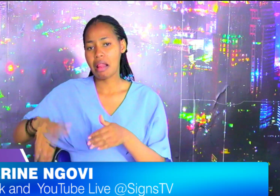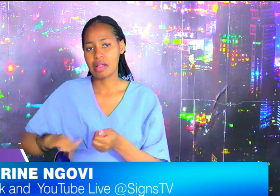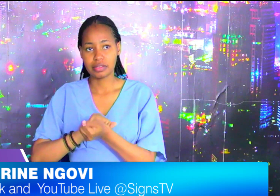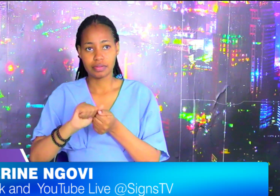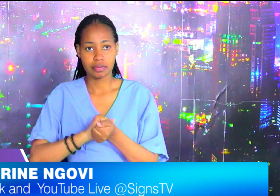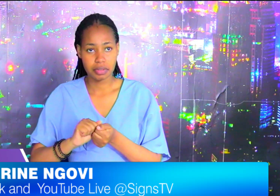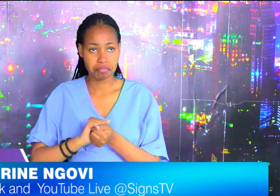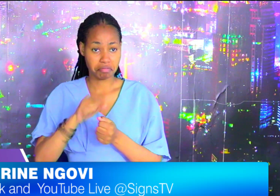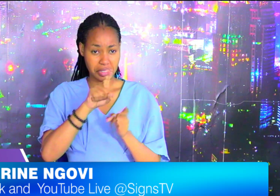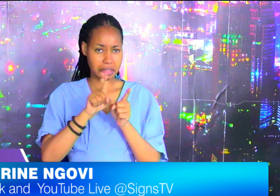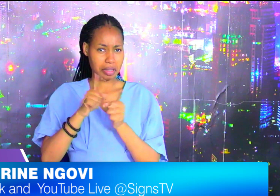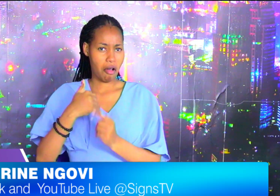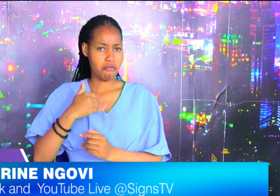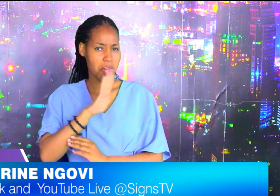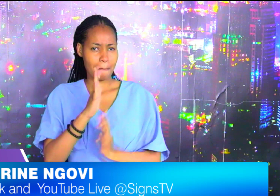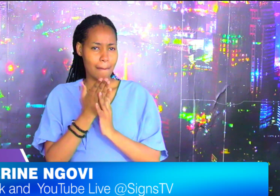the chaos.